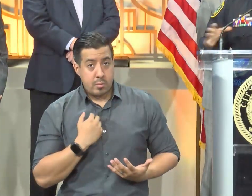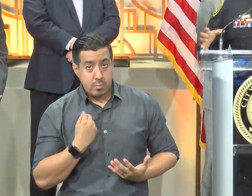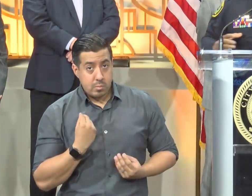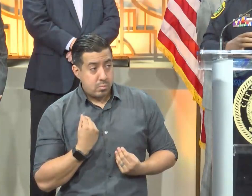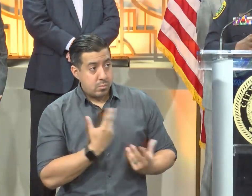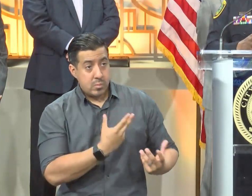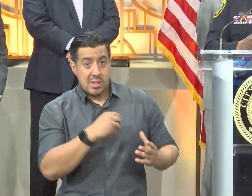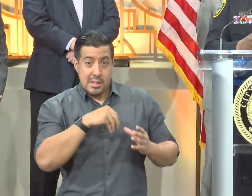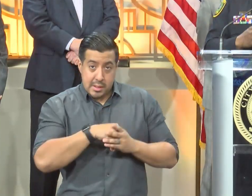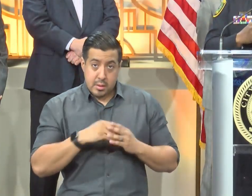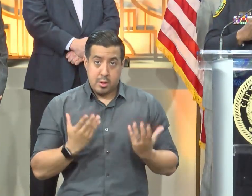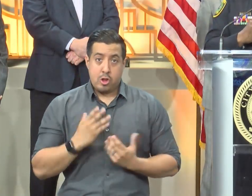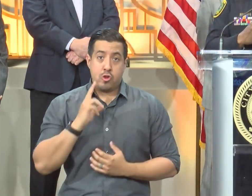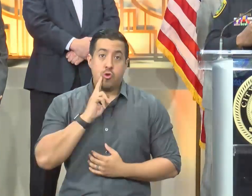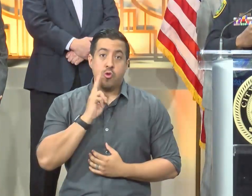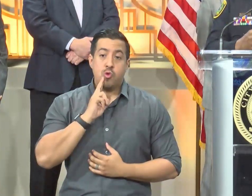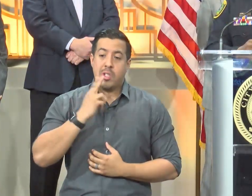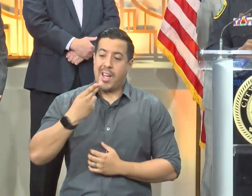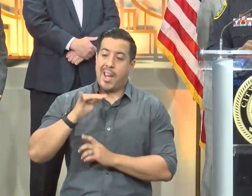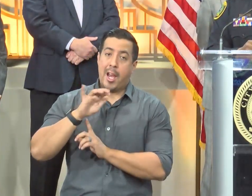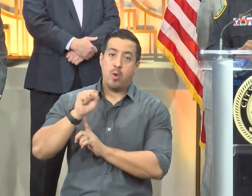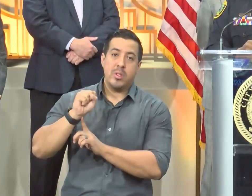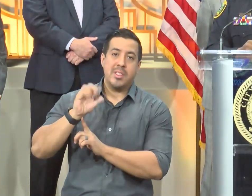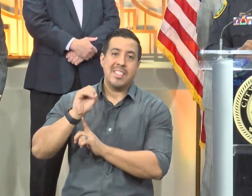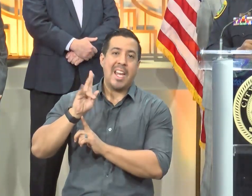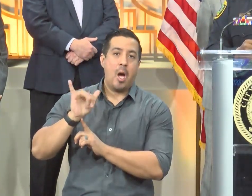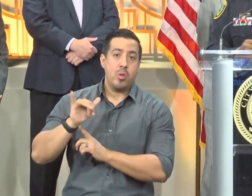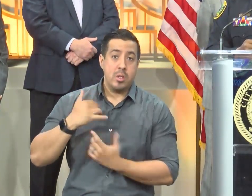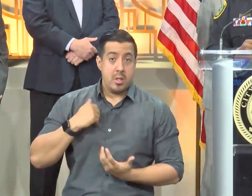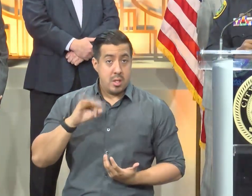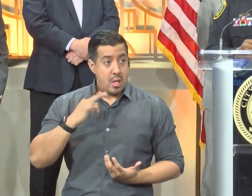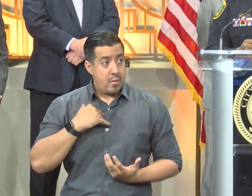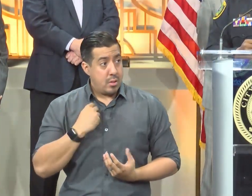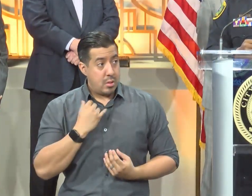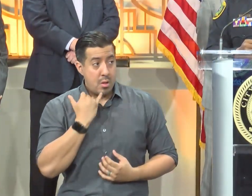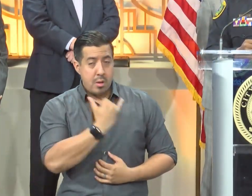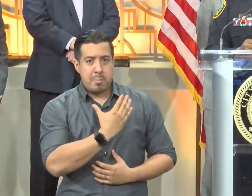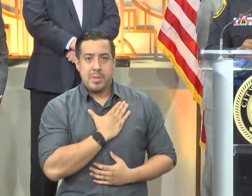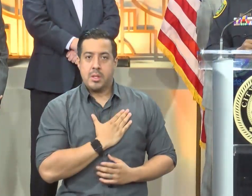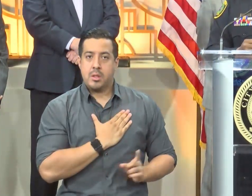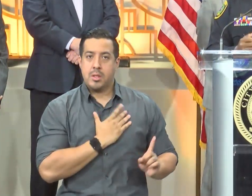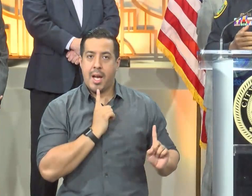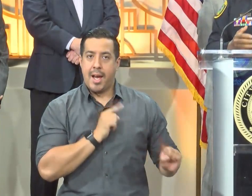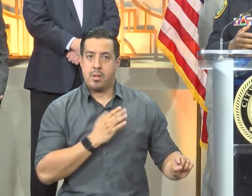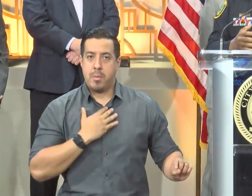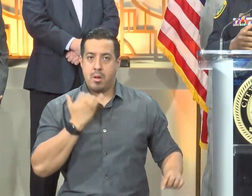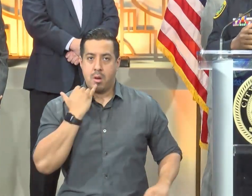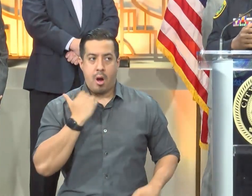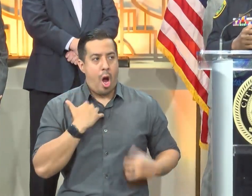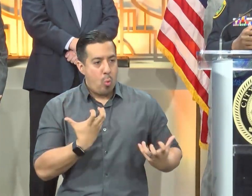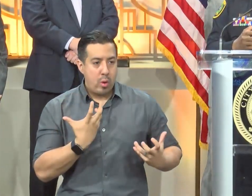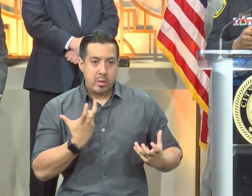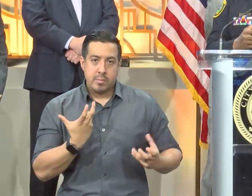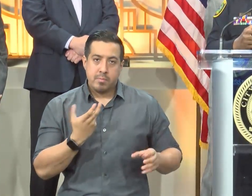greater Houston, Harris County area, please answer my call. I want